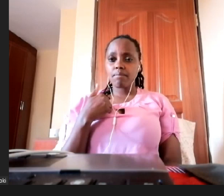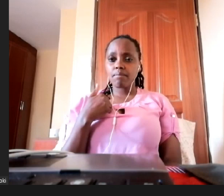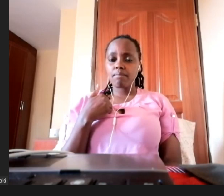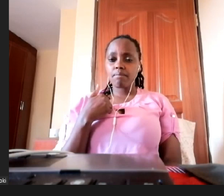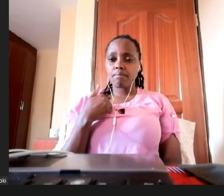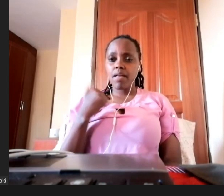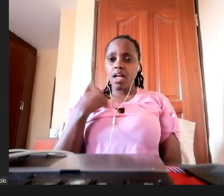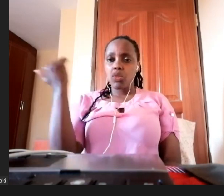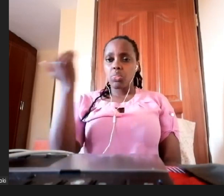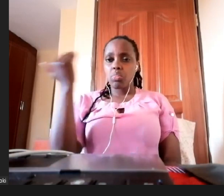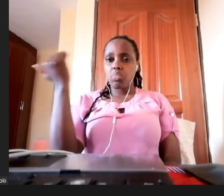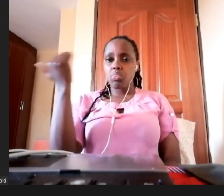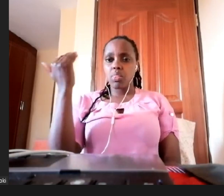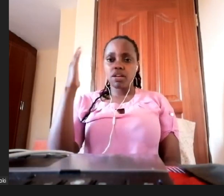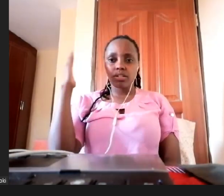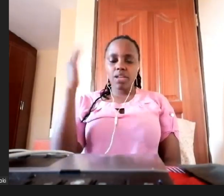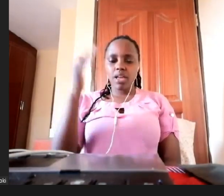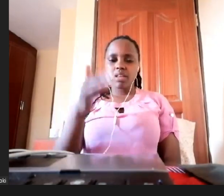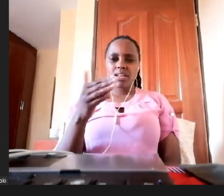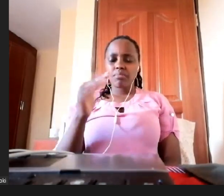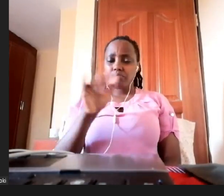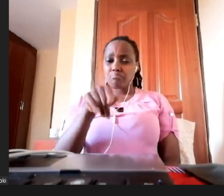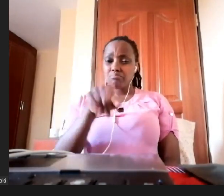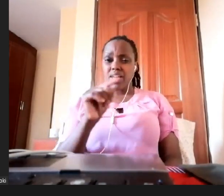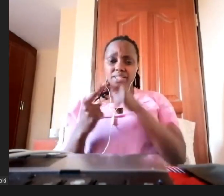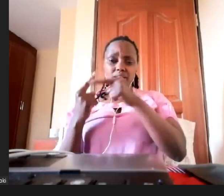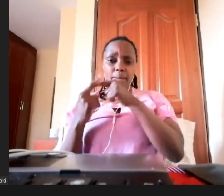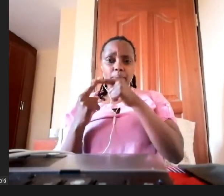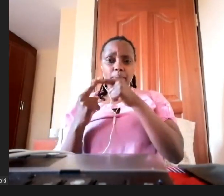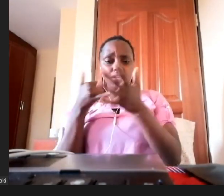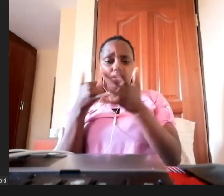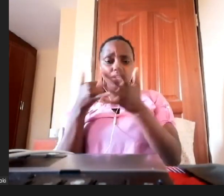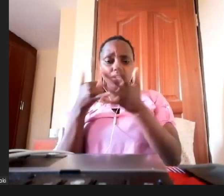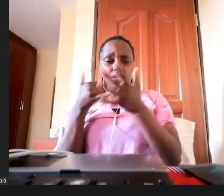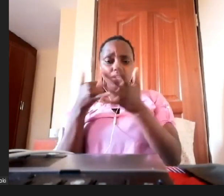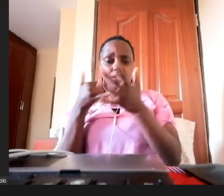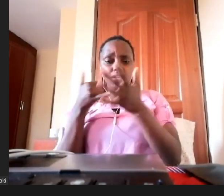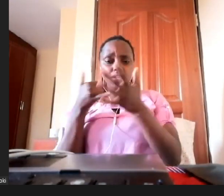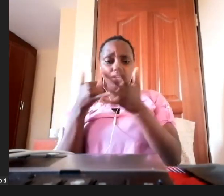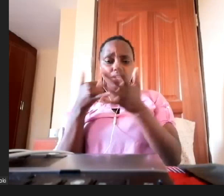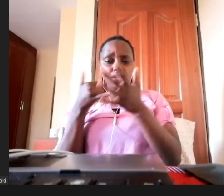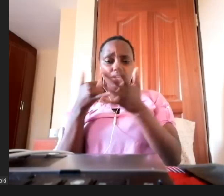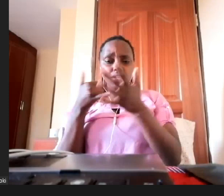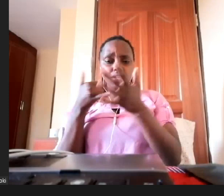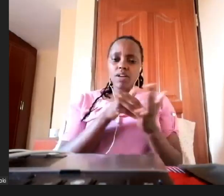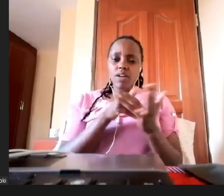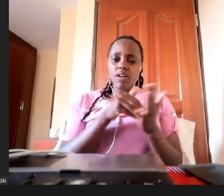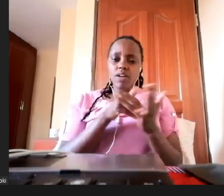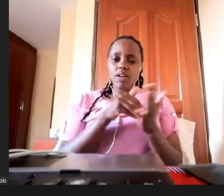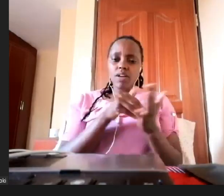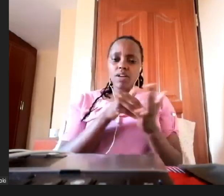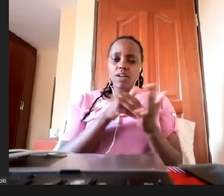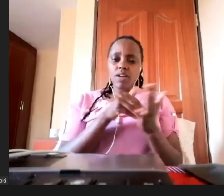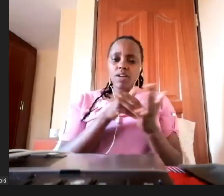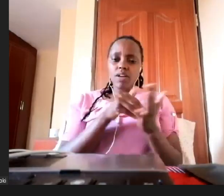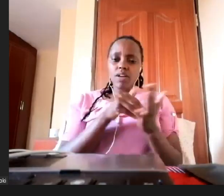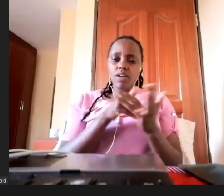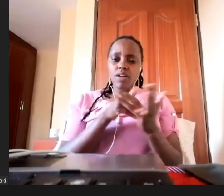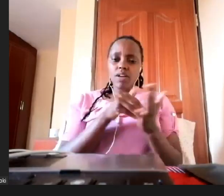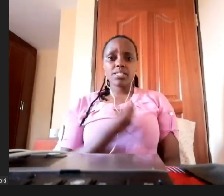presented their experience in involving children in vulnerable situations. But from our experience,